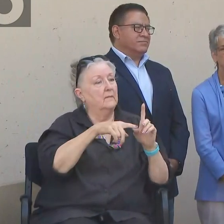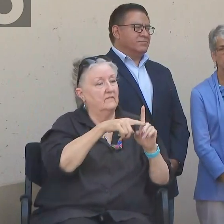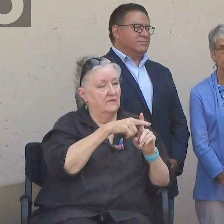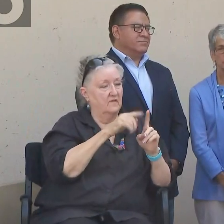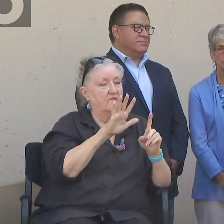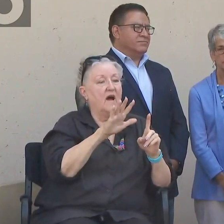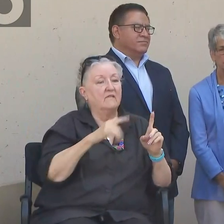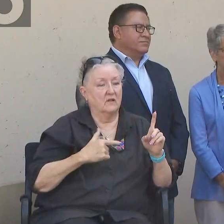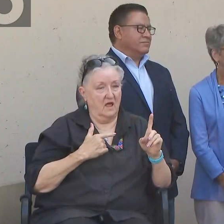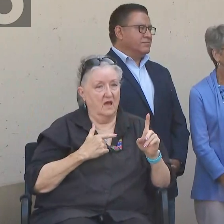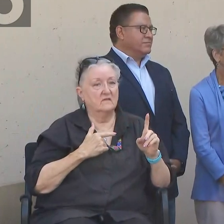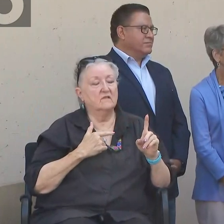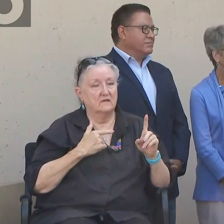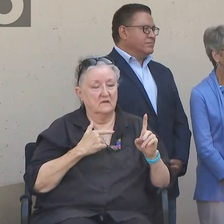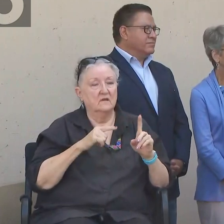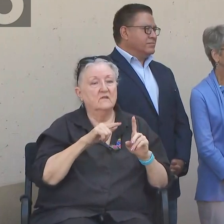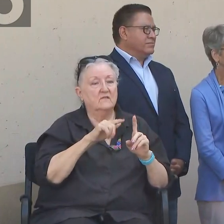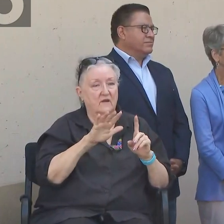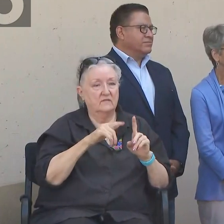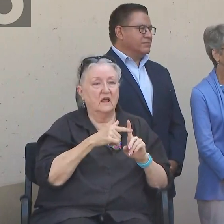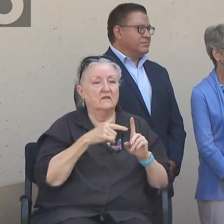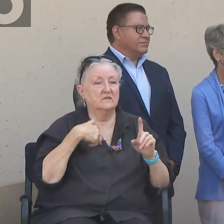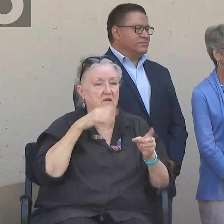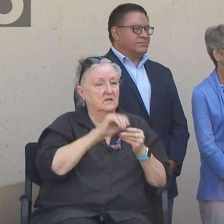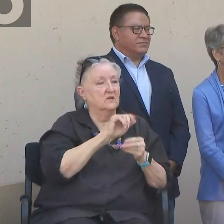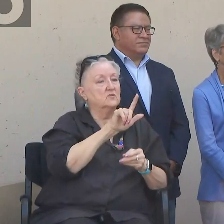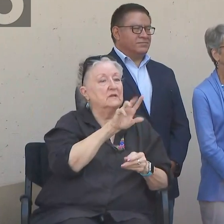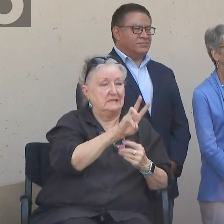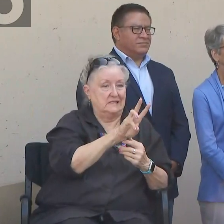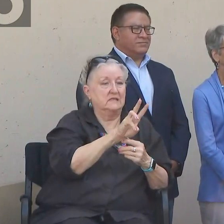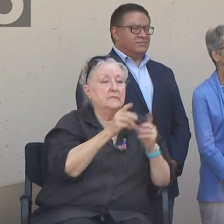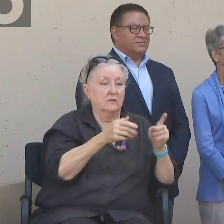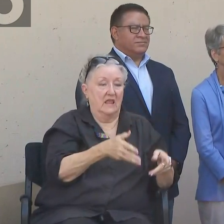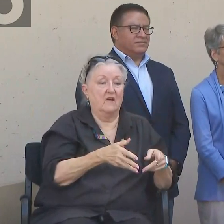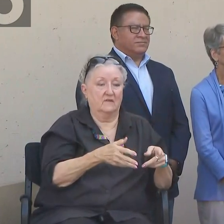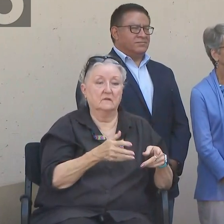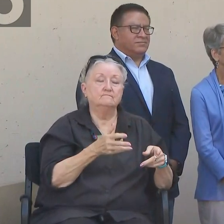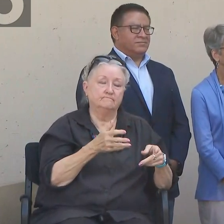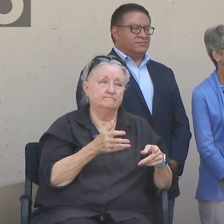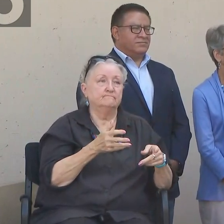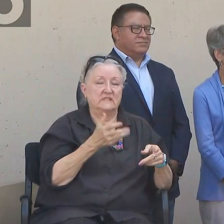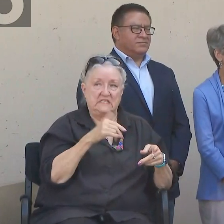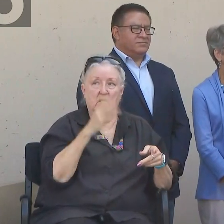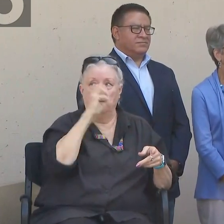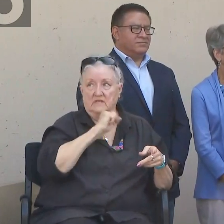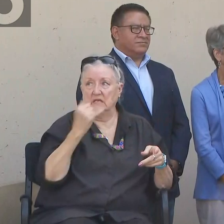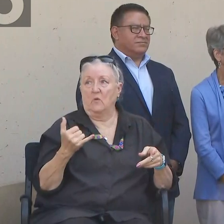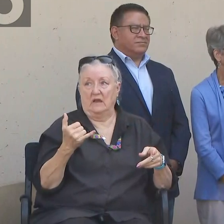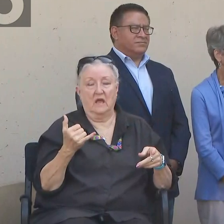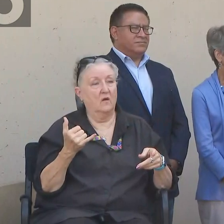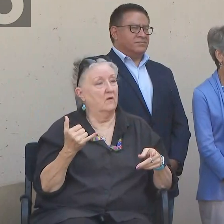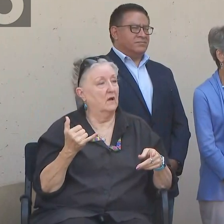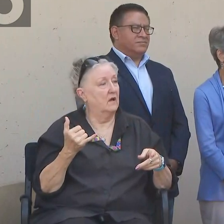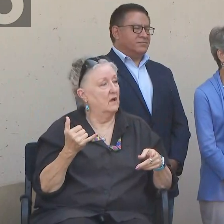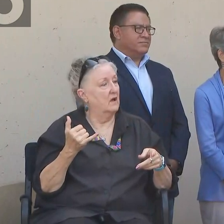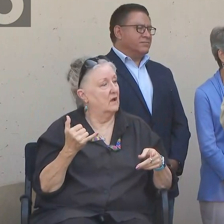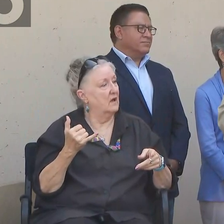five alive. So yeah, you look at the remaining 26 people would be still missing at this stage.